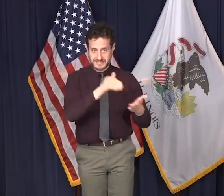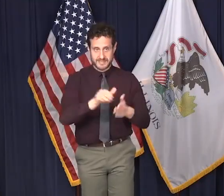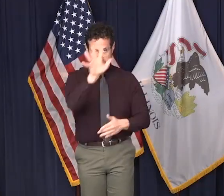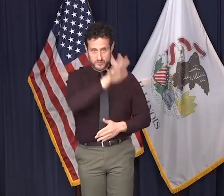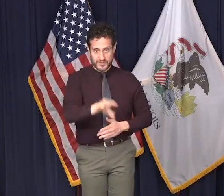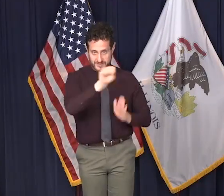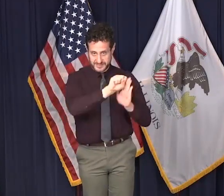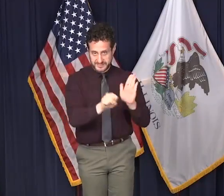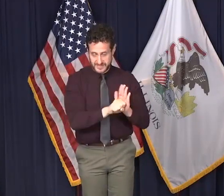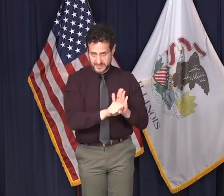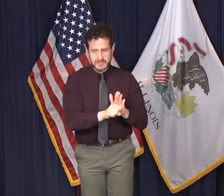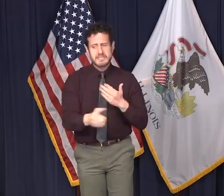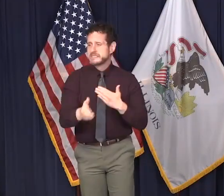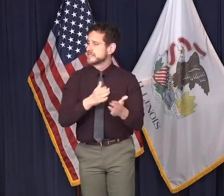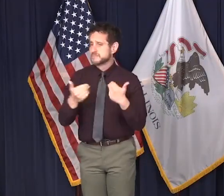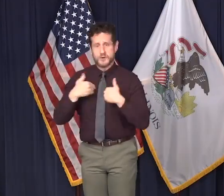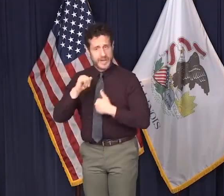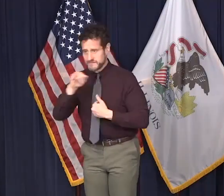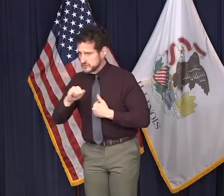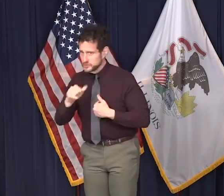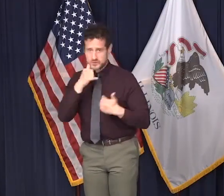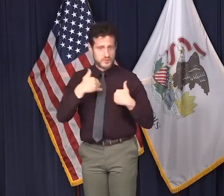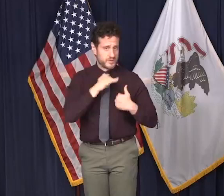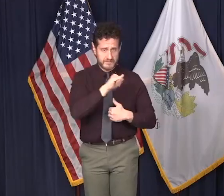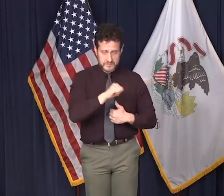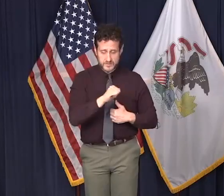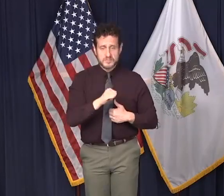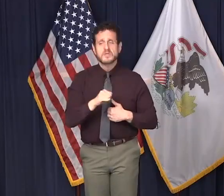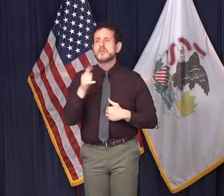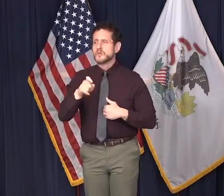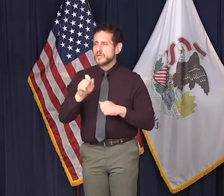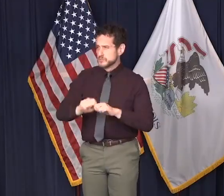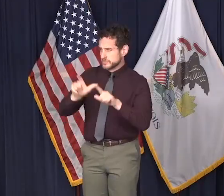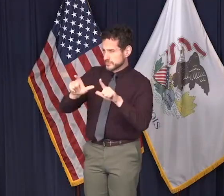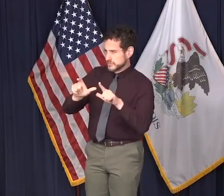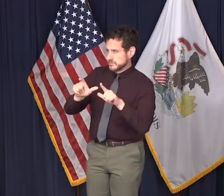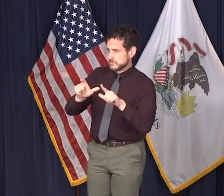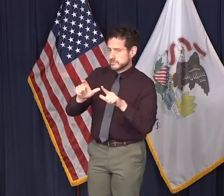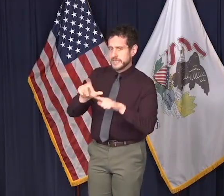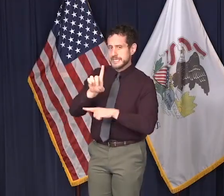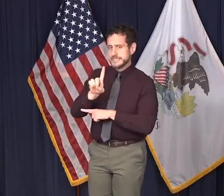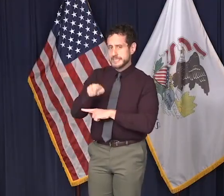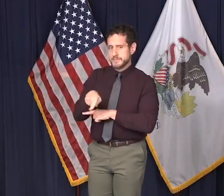of insurance status. Find the site nearest you at